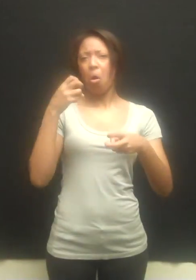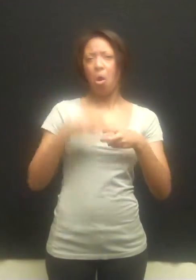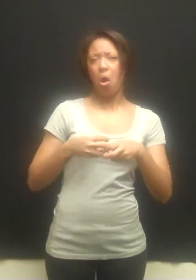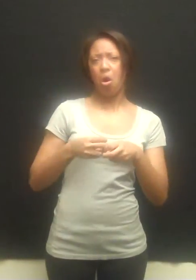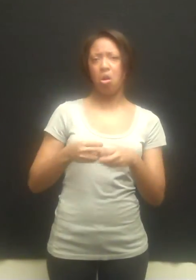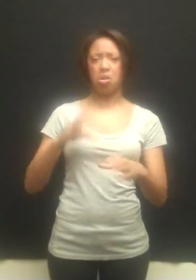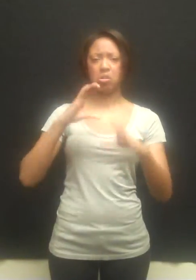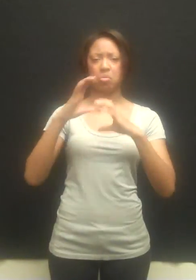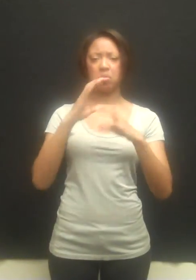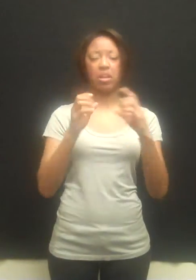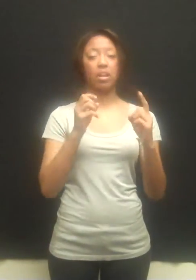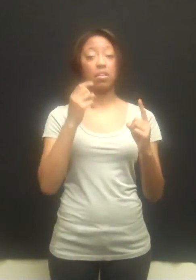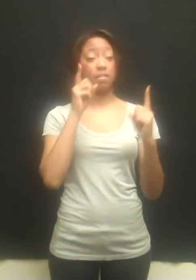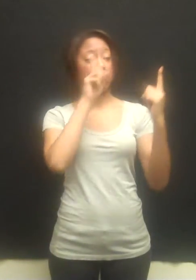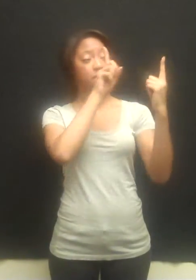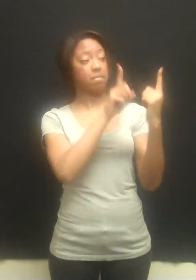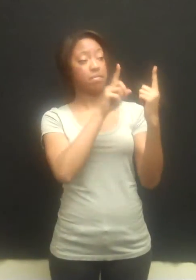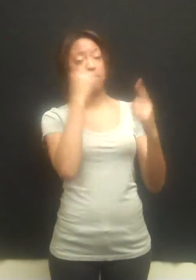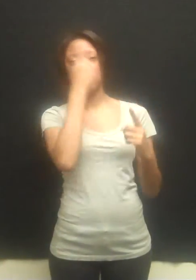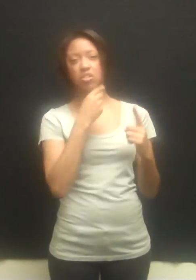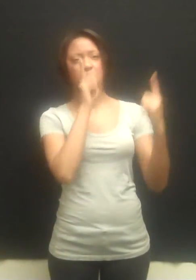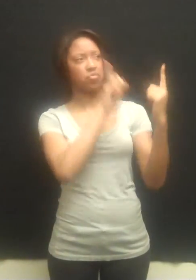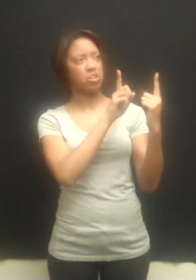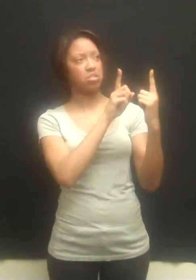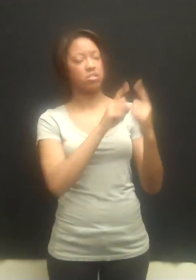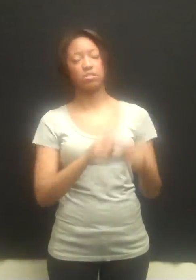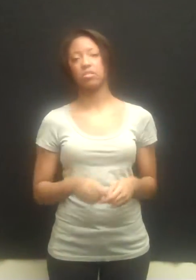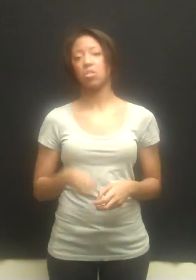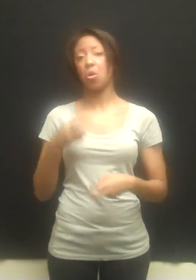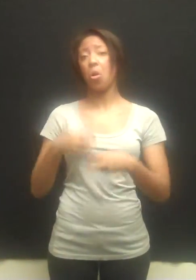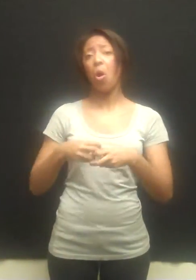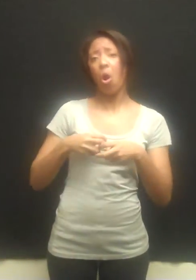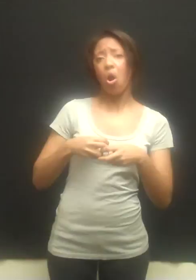Difficulty communicating in groups, meetings, or trainings.